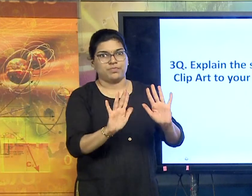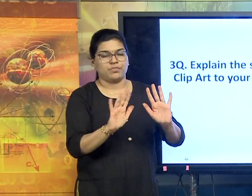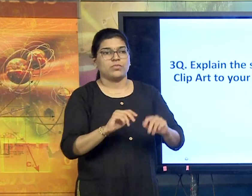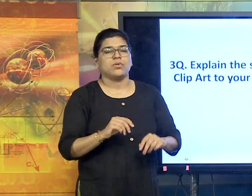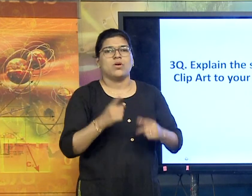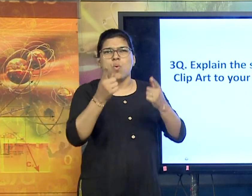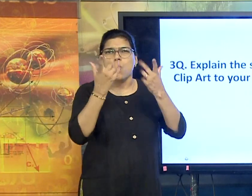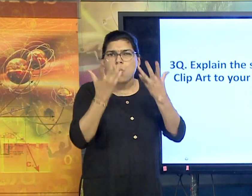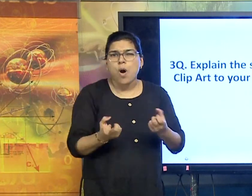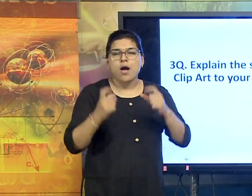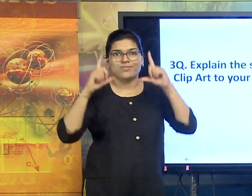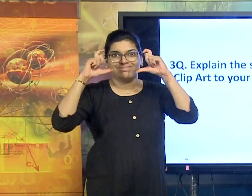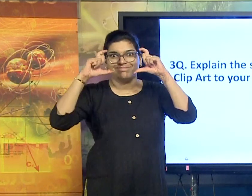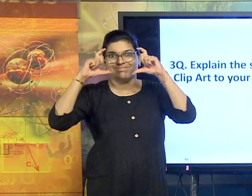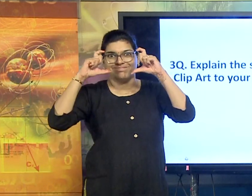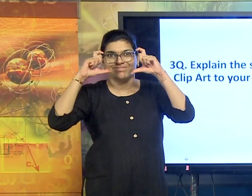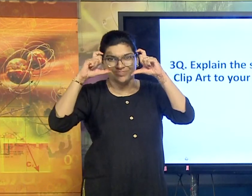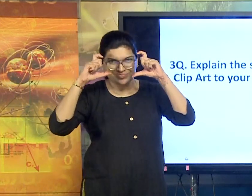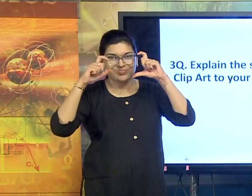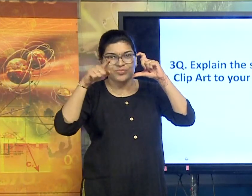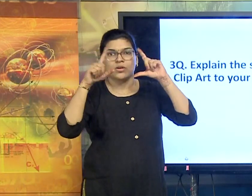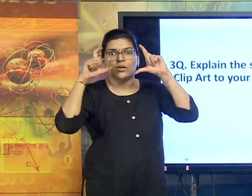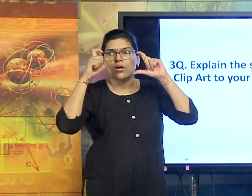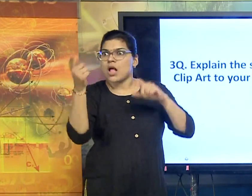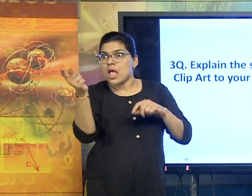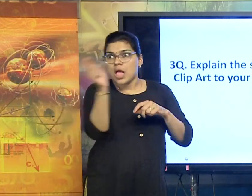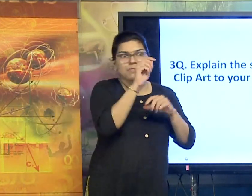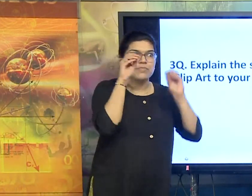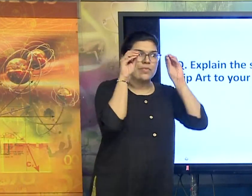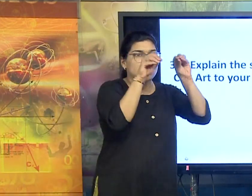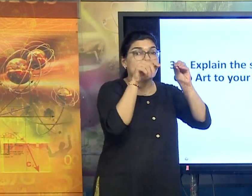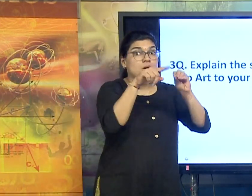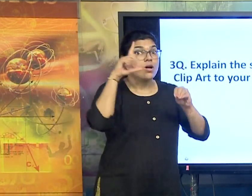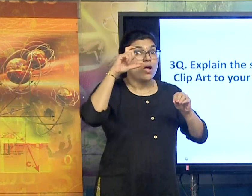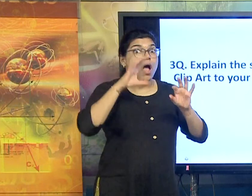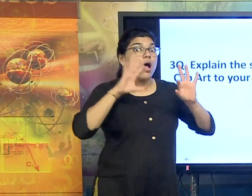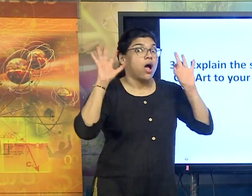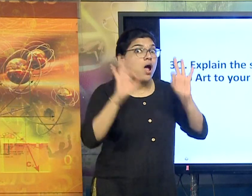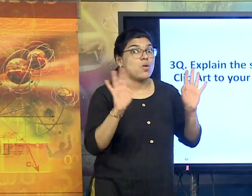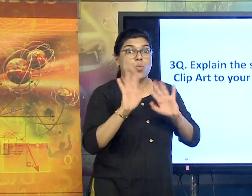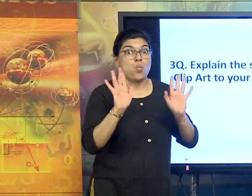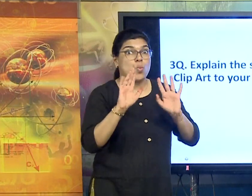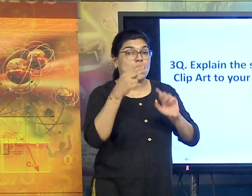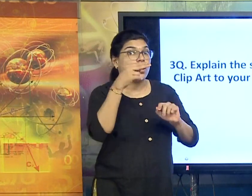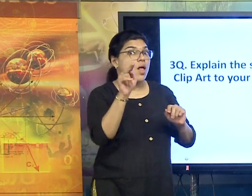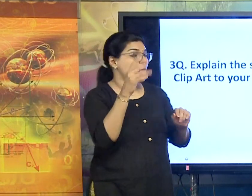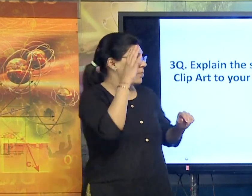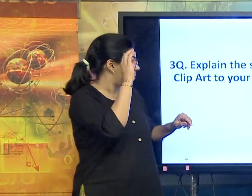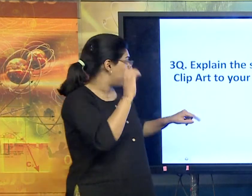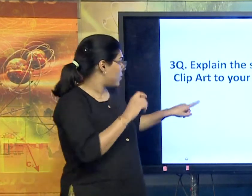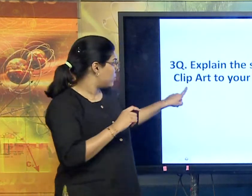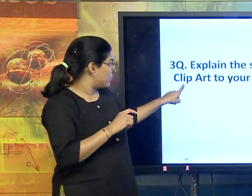Here we have to explain the steps